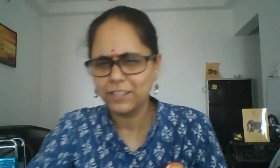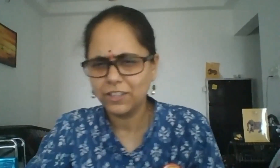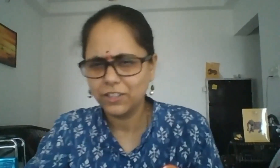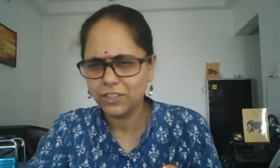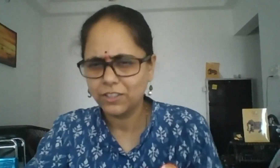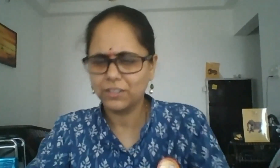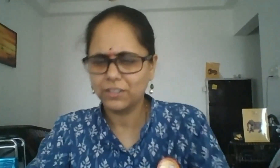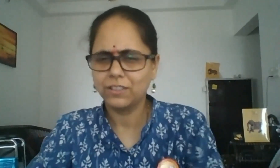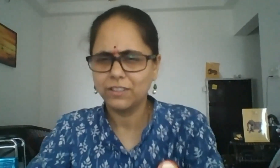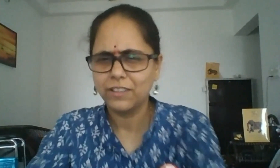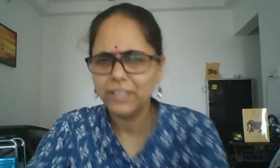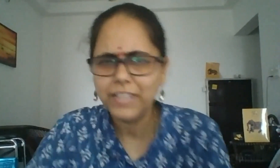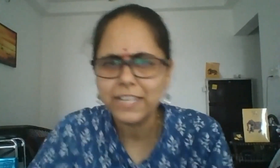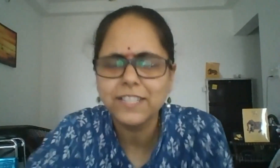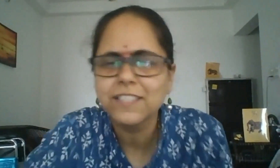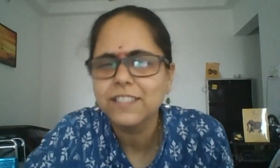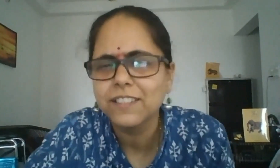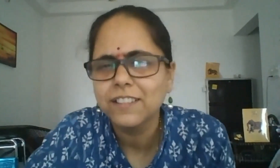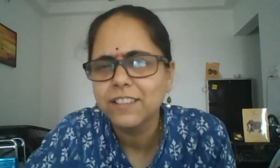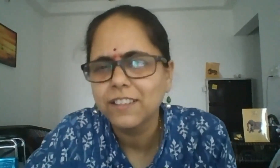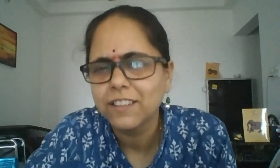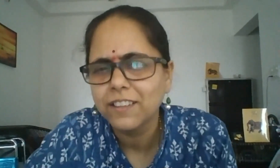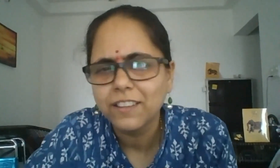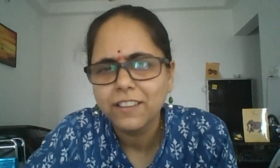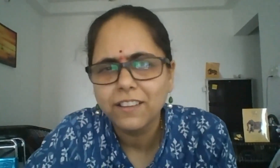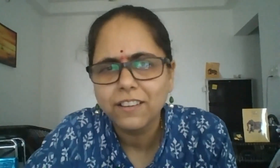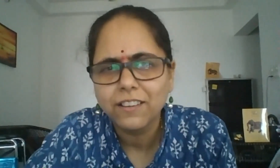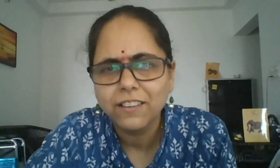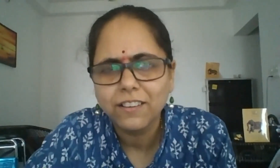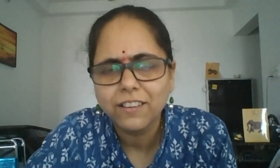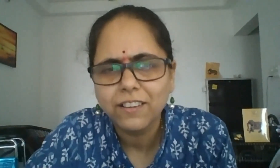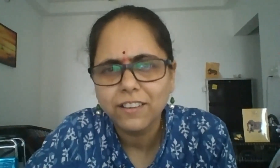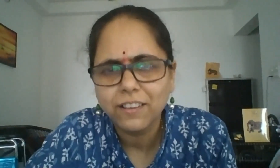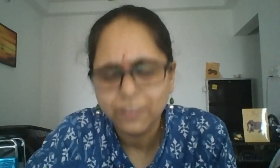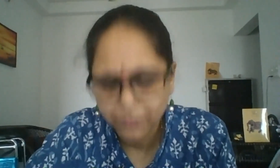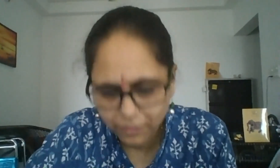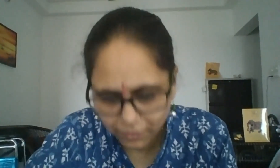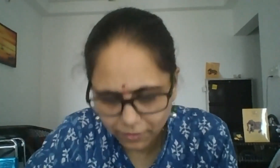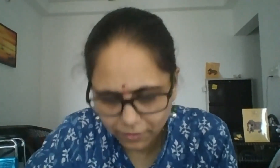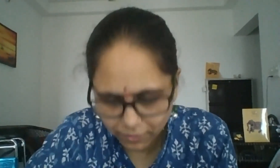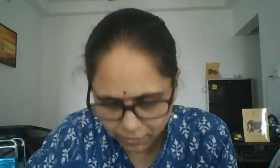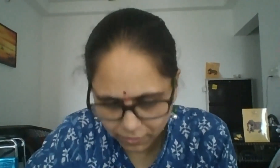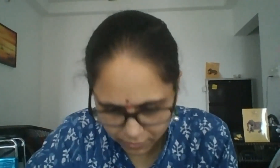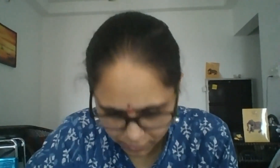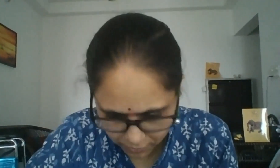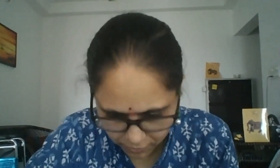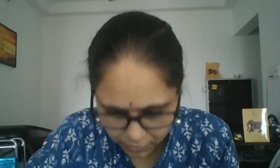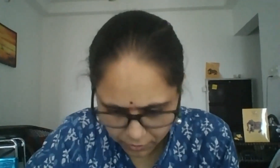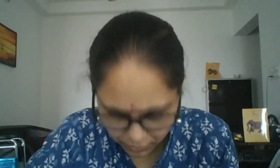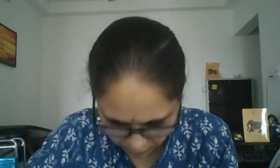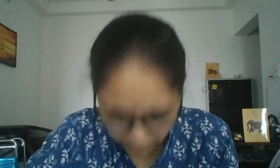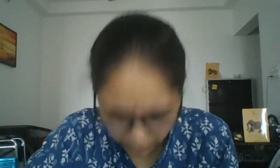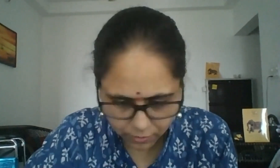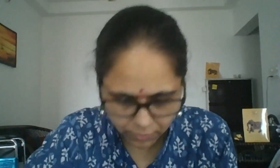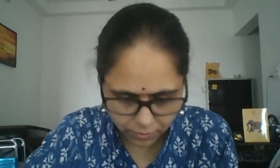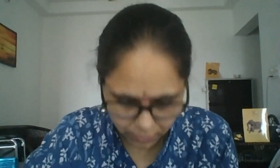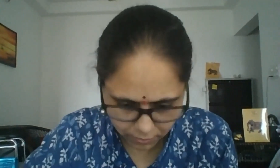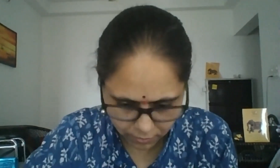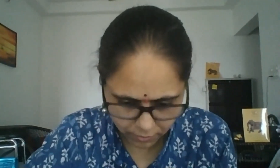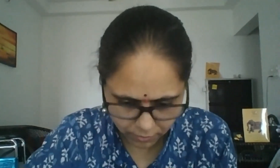Good evening, ma'am. Yes. Ma'am, my question is that there is a midbrain activity. If we train the